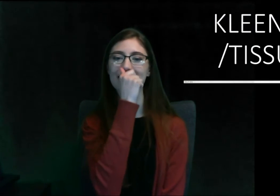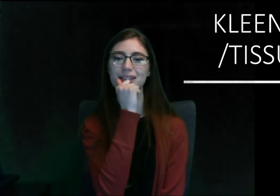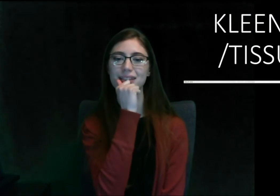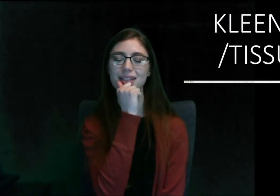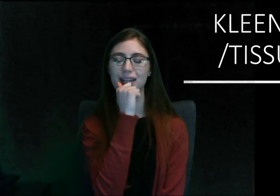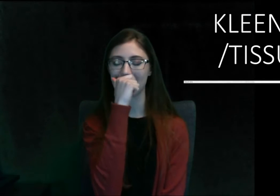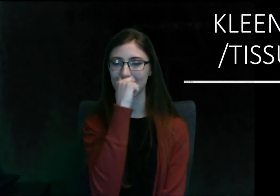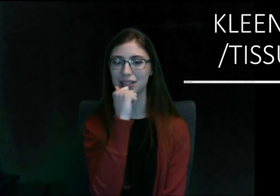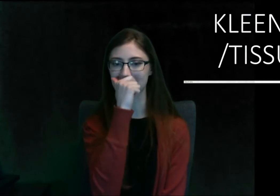Kleenex, tissue.